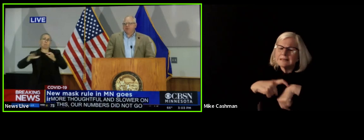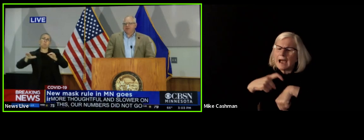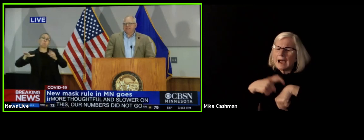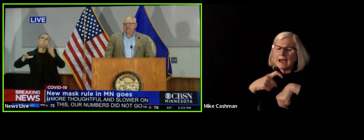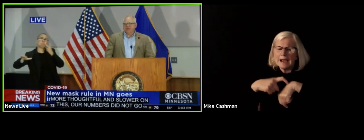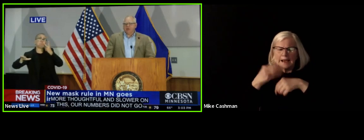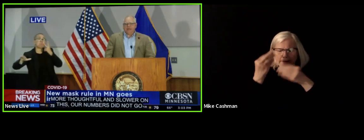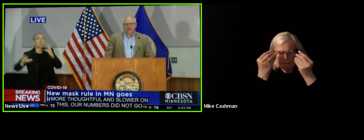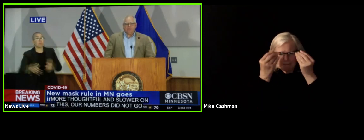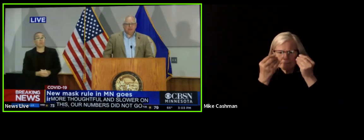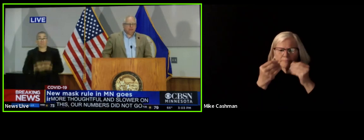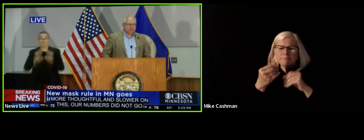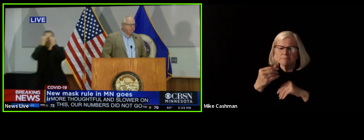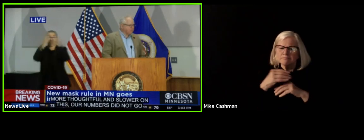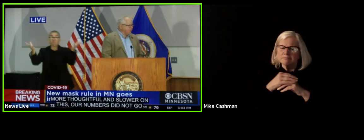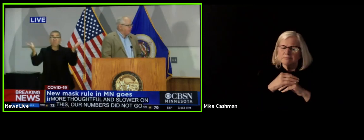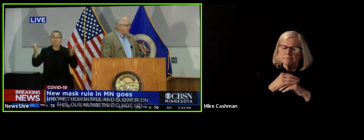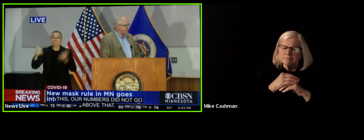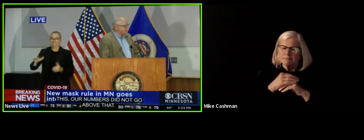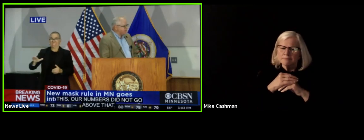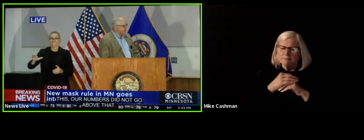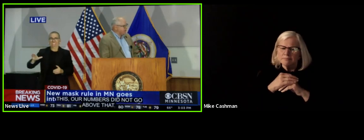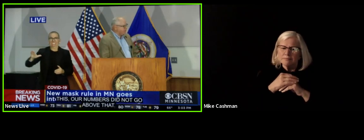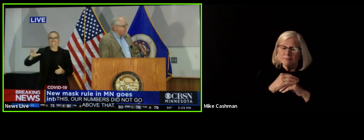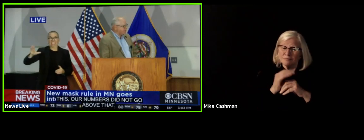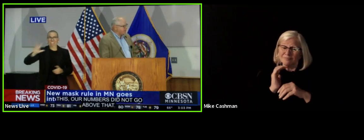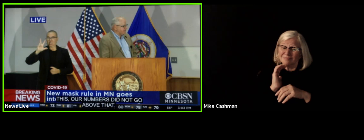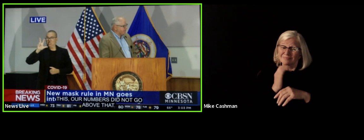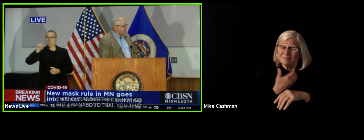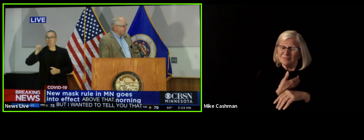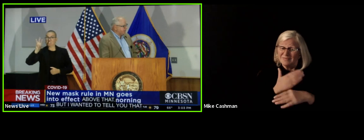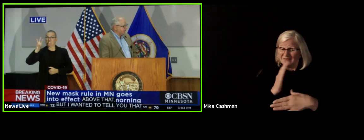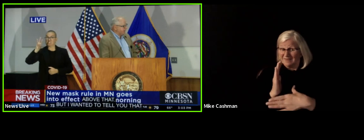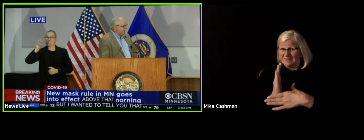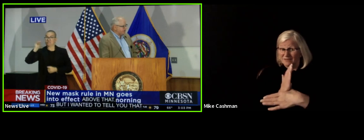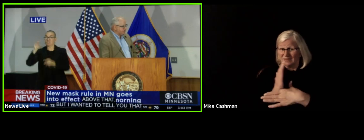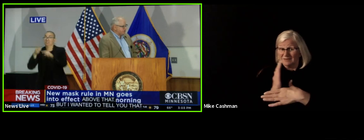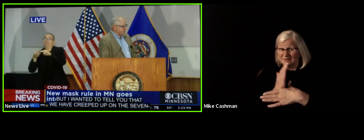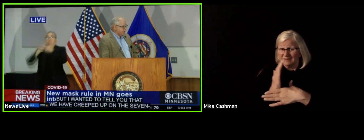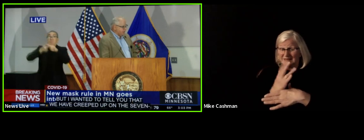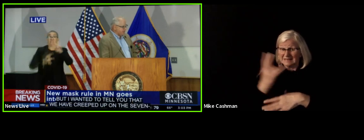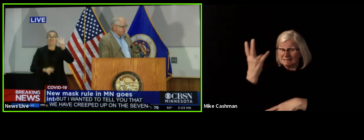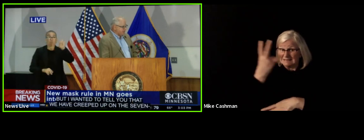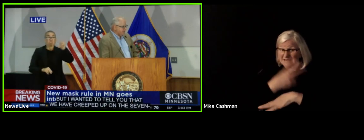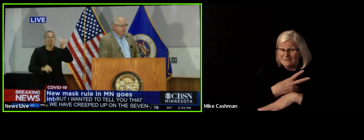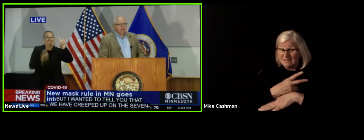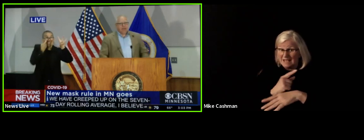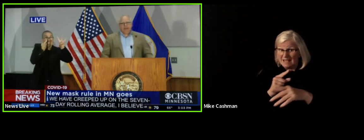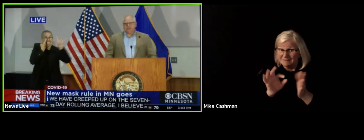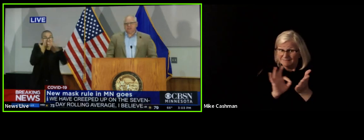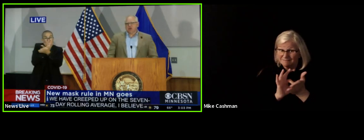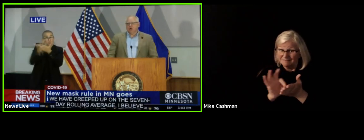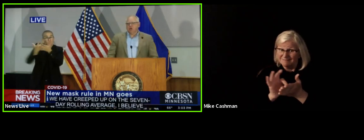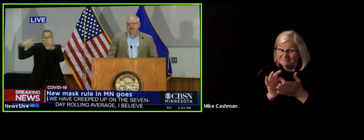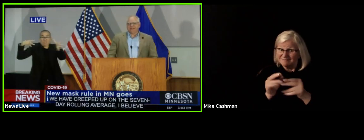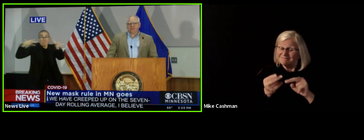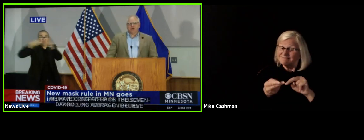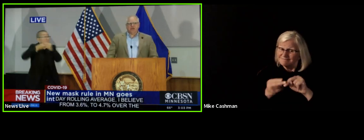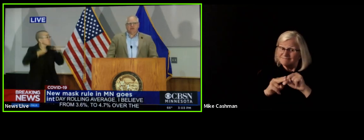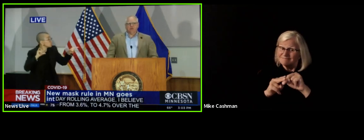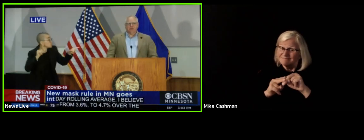up on a 7-day rolling average, I believe from 3.6% to 4.7% over the last 3 weeks. And so